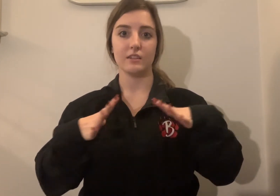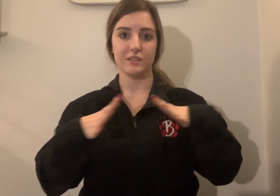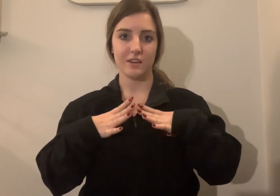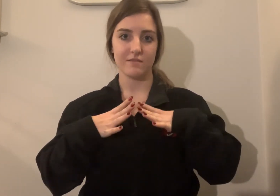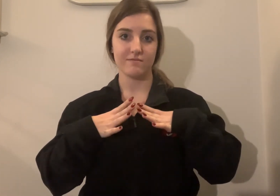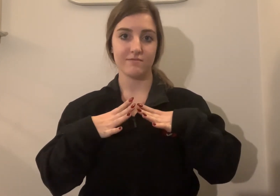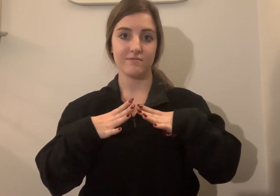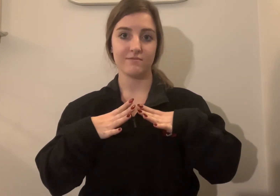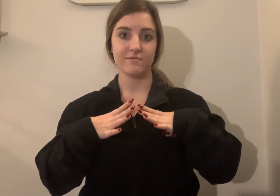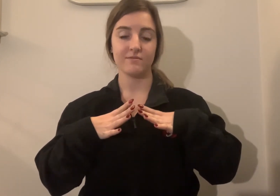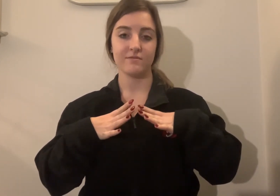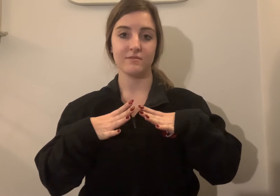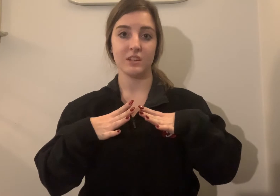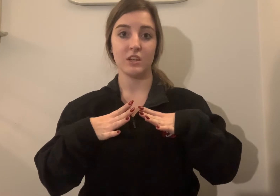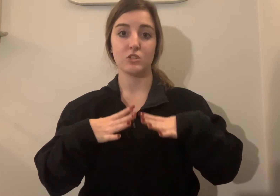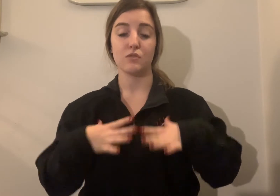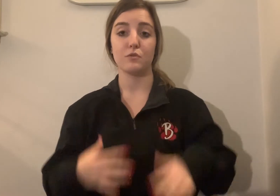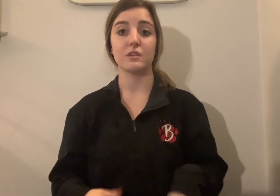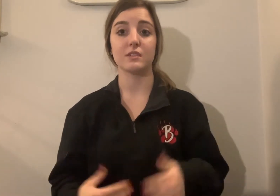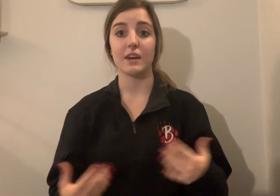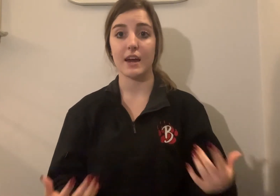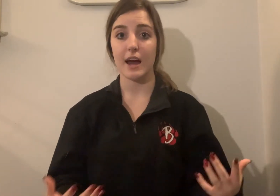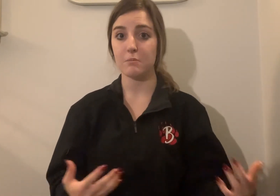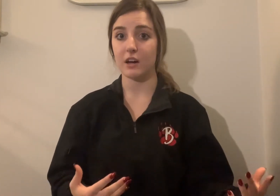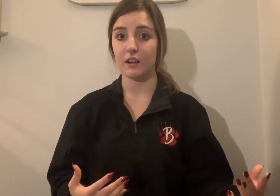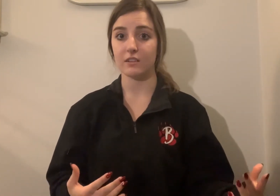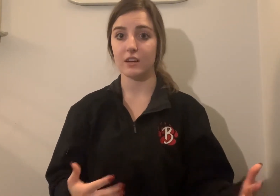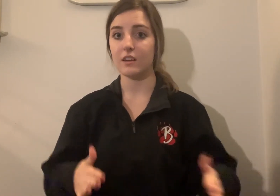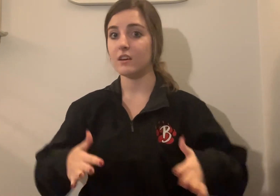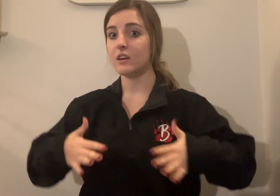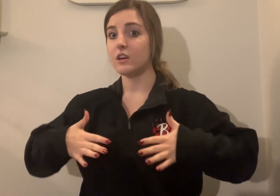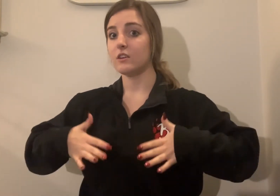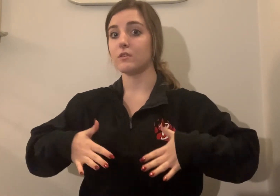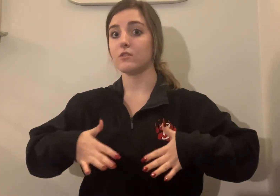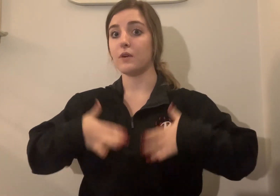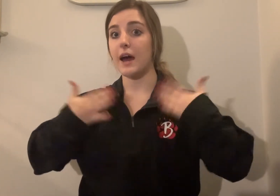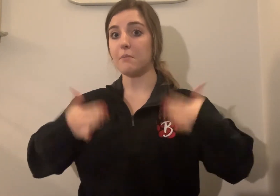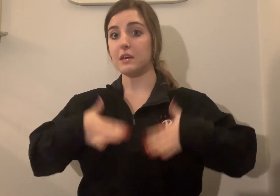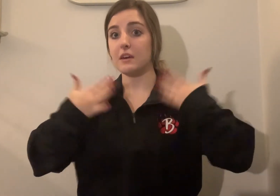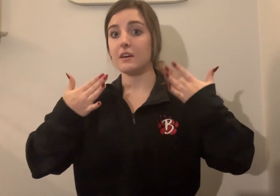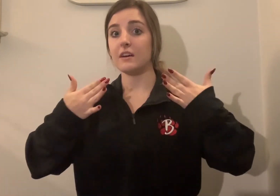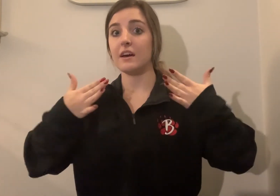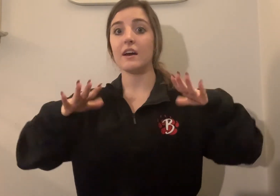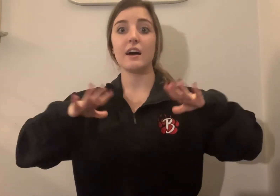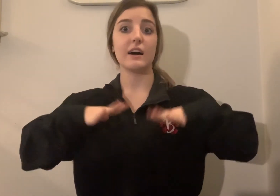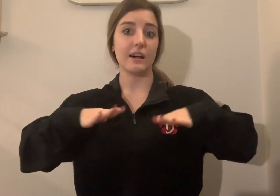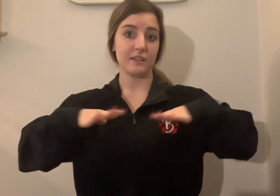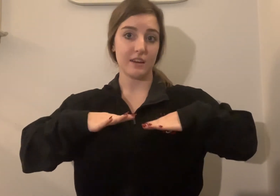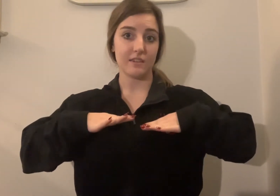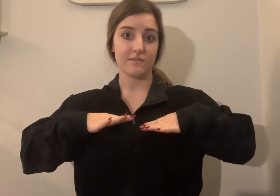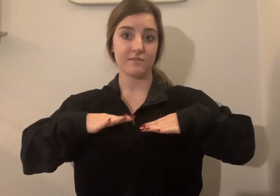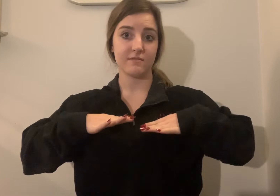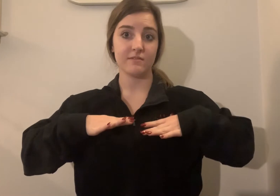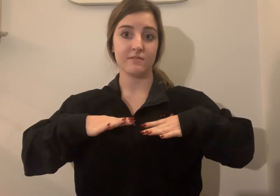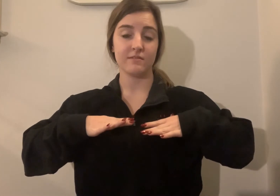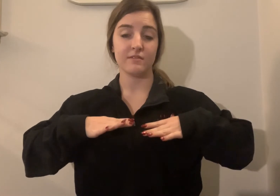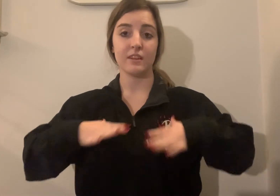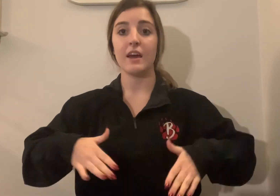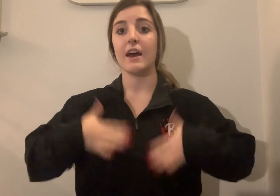Holiday. So if you want to say happy holiday, you can do happy holiday.